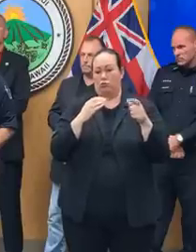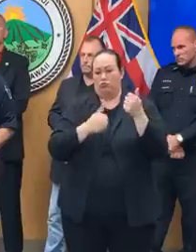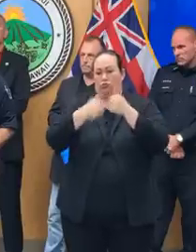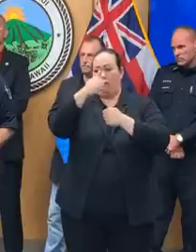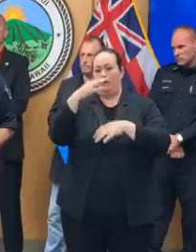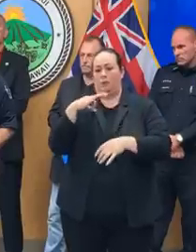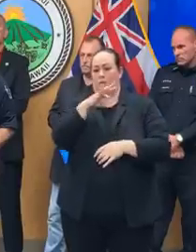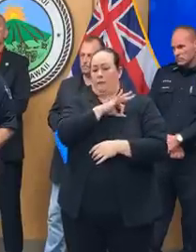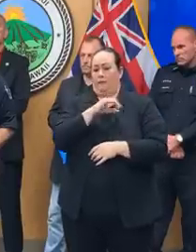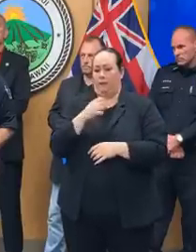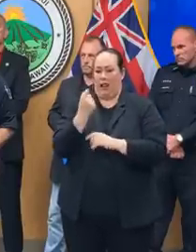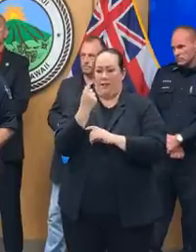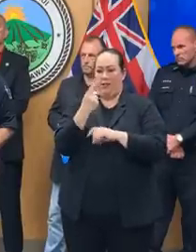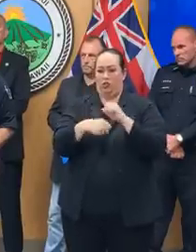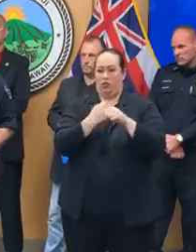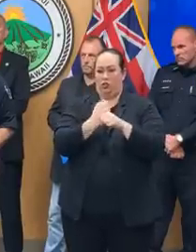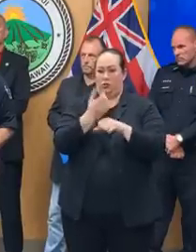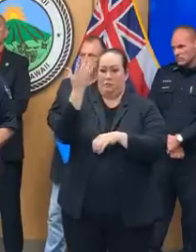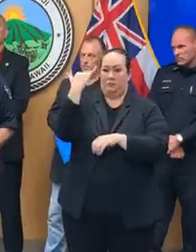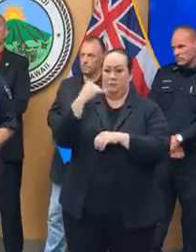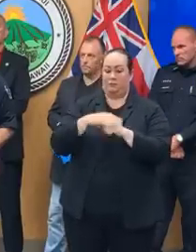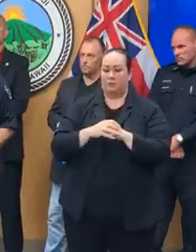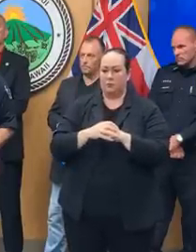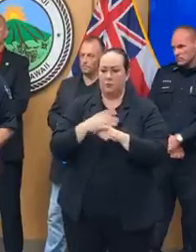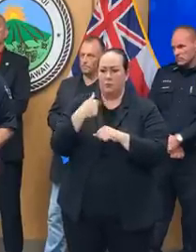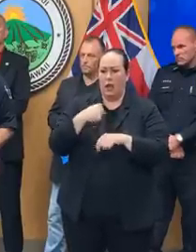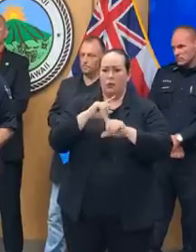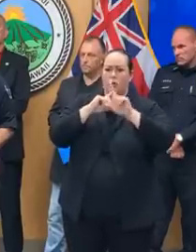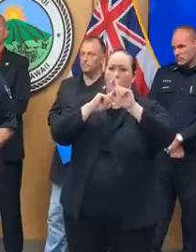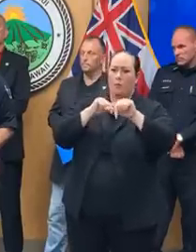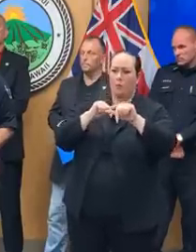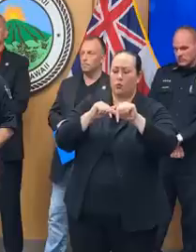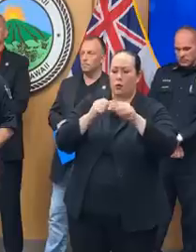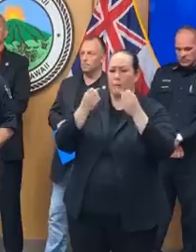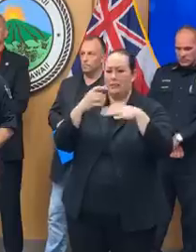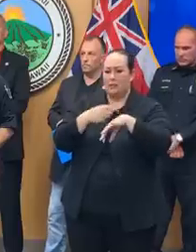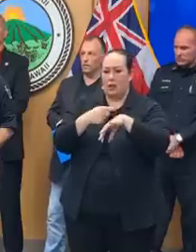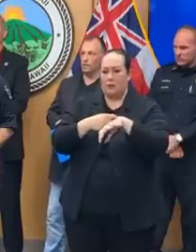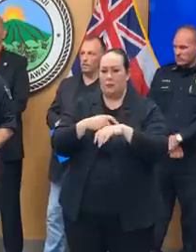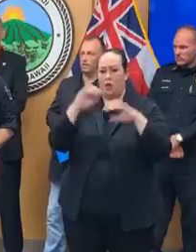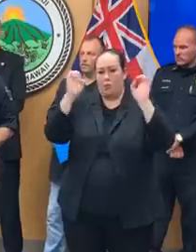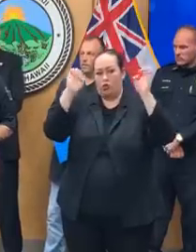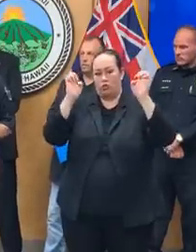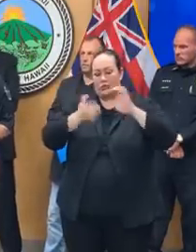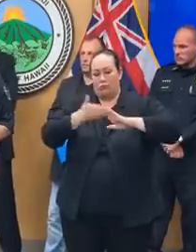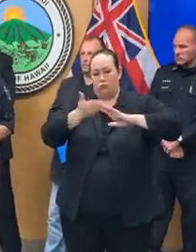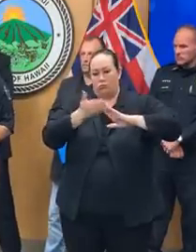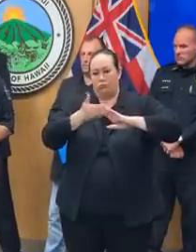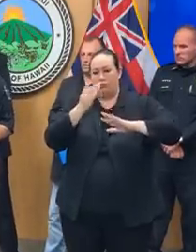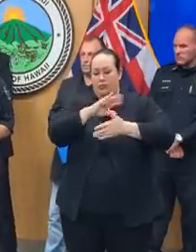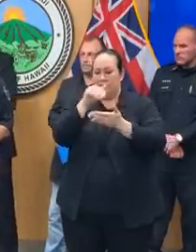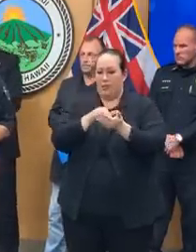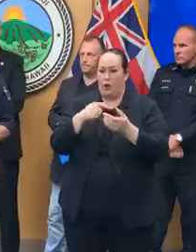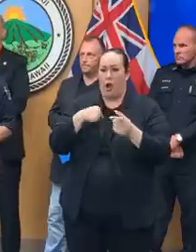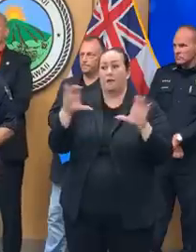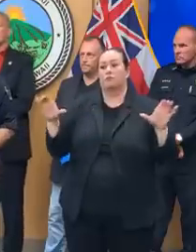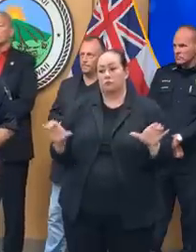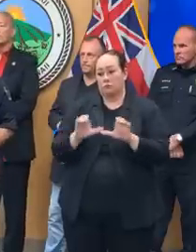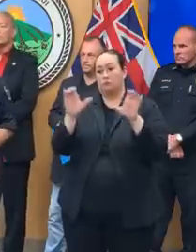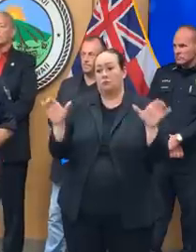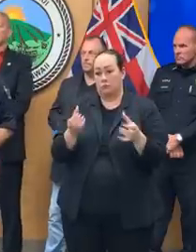that time, I was I oftentimes report to the emergency operations centers, and I have done this on